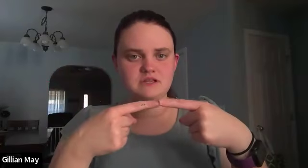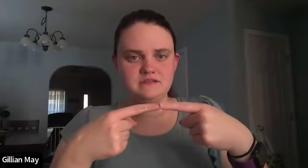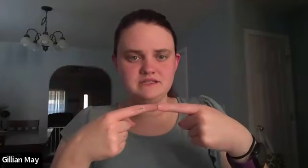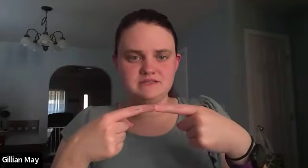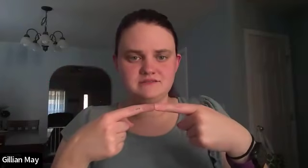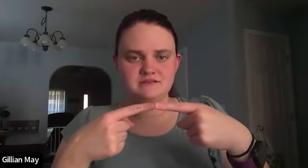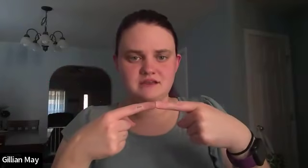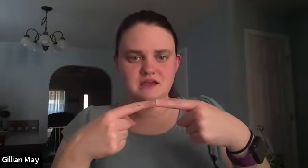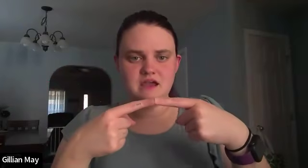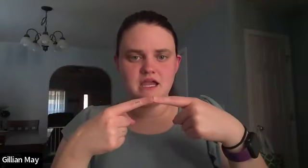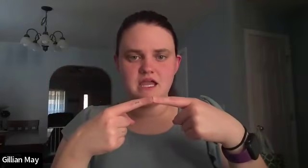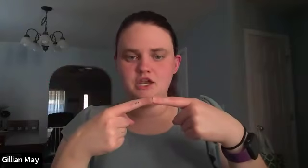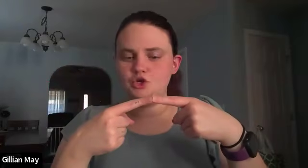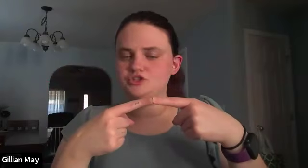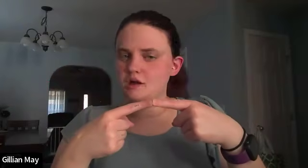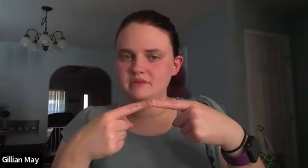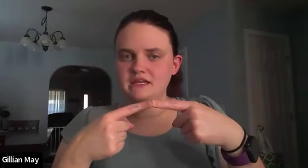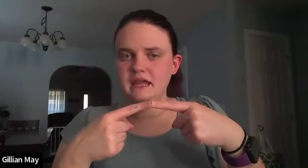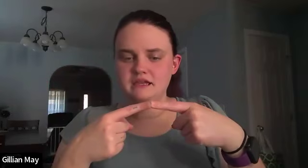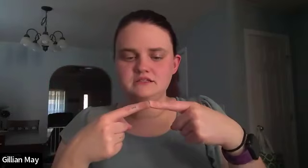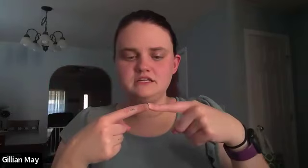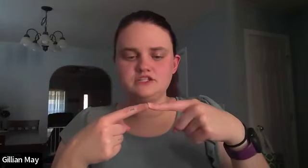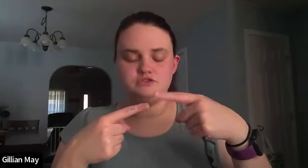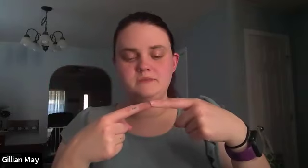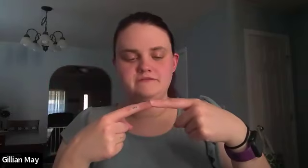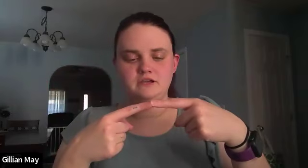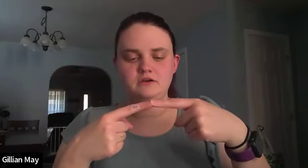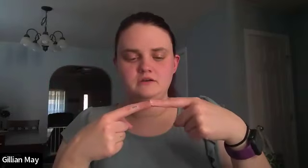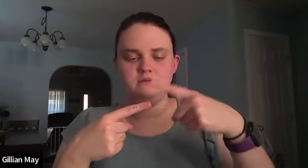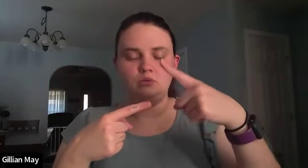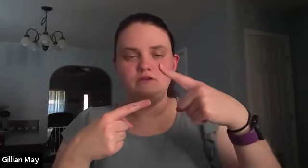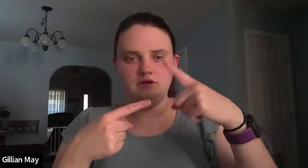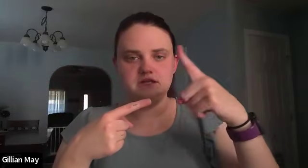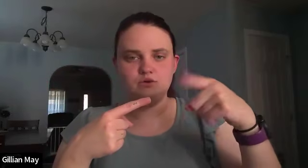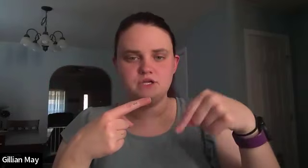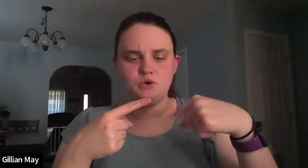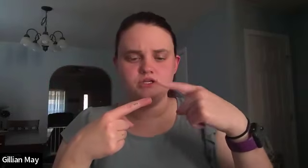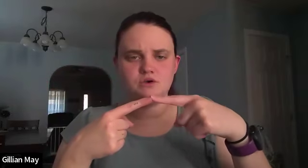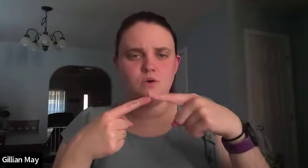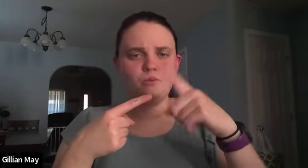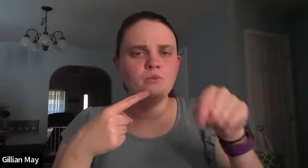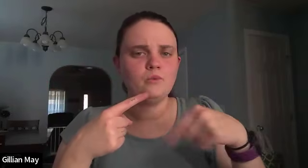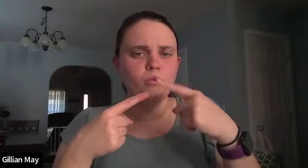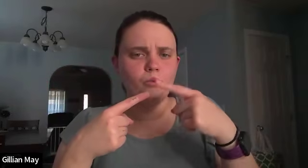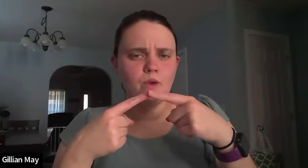like this. And your dominant hand is your dominant finger, pointer finger is going to go in a circle.